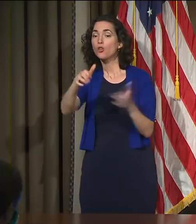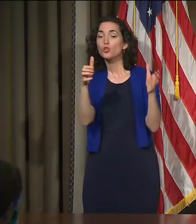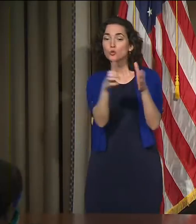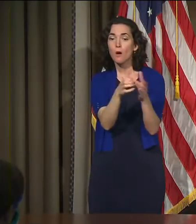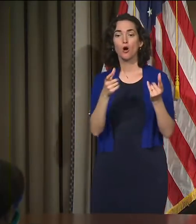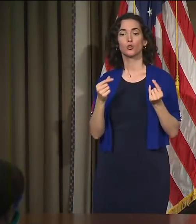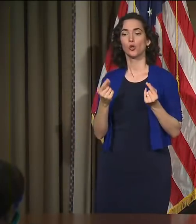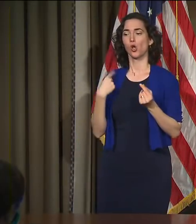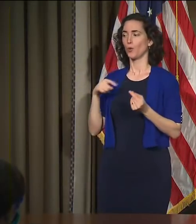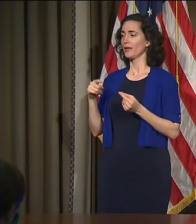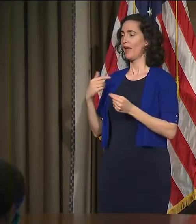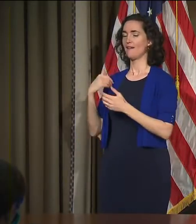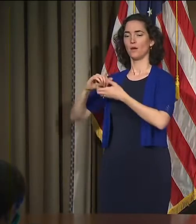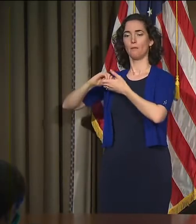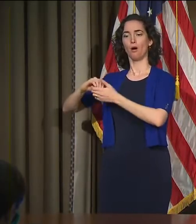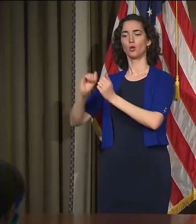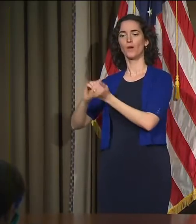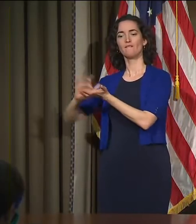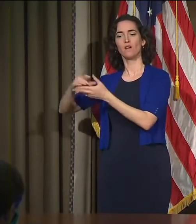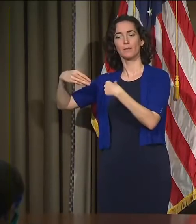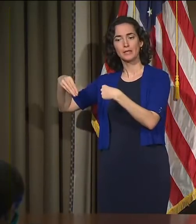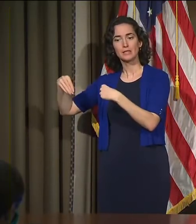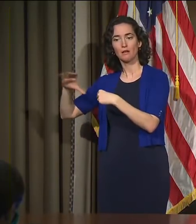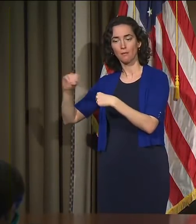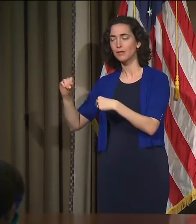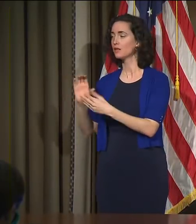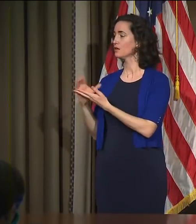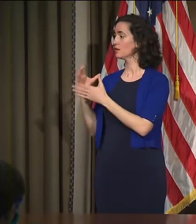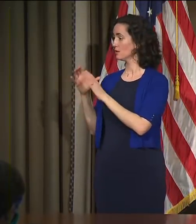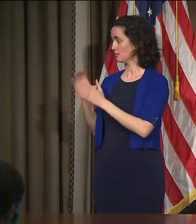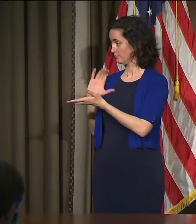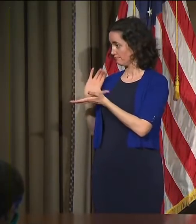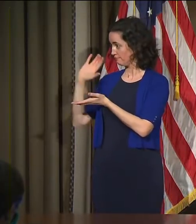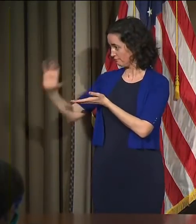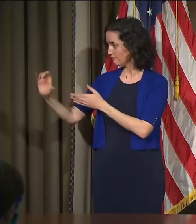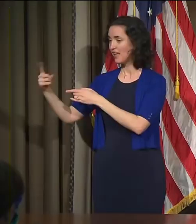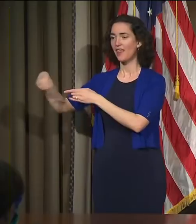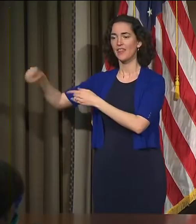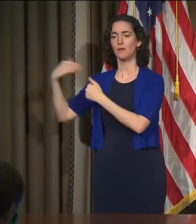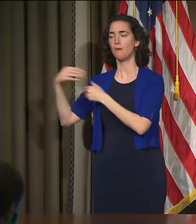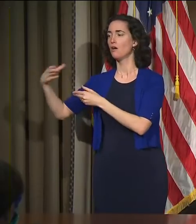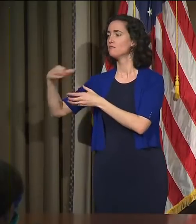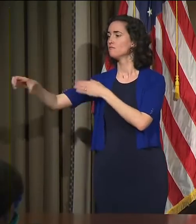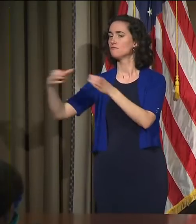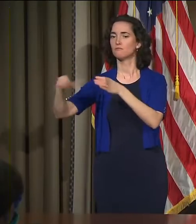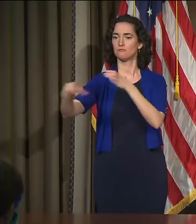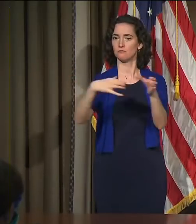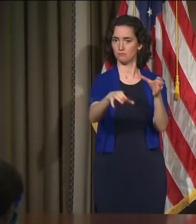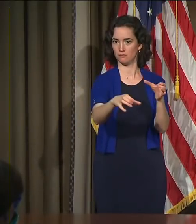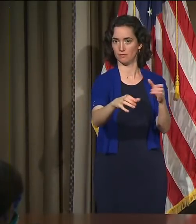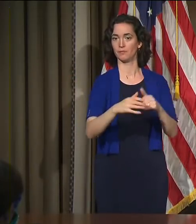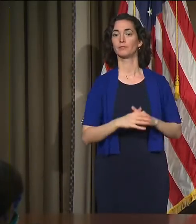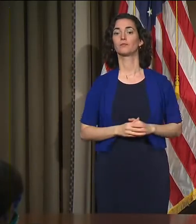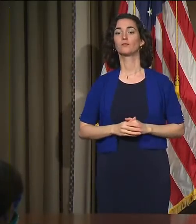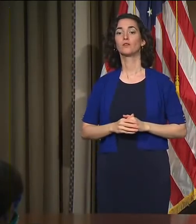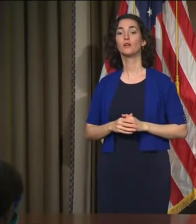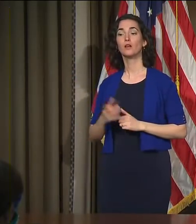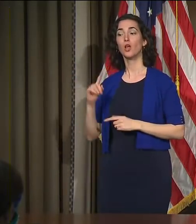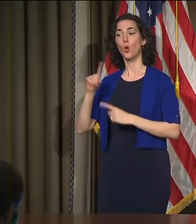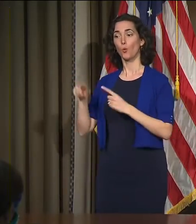pharmaceutical distributor partner, and then divided it out from there. The 5-day clock really starts